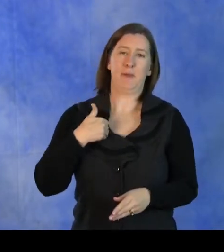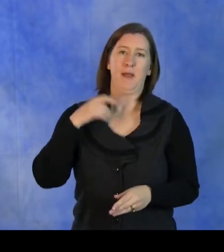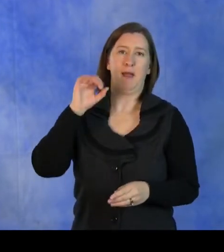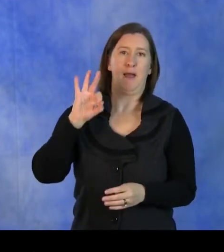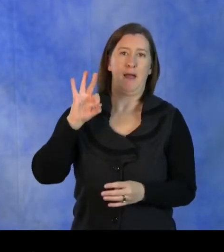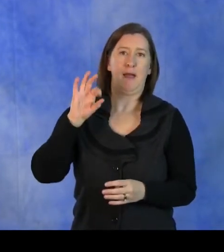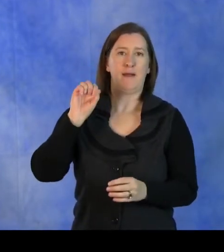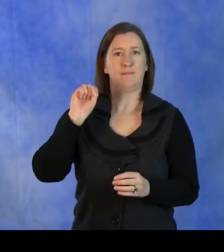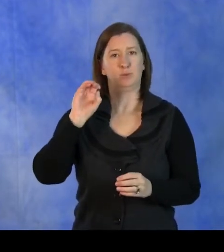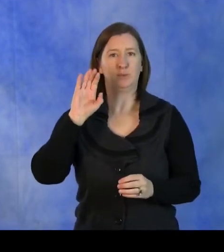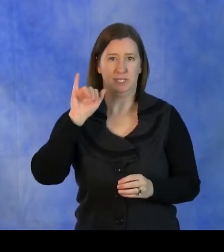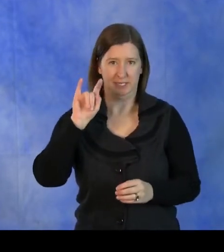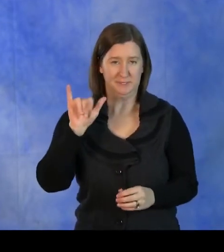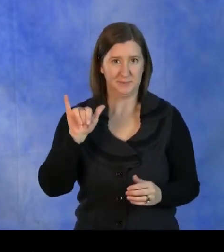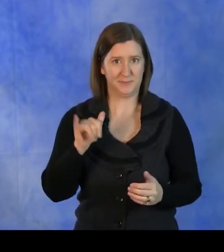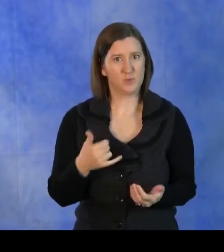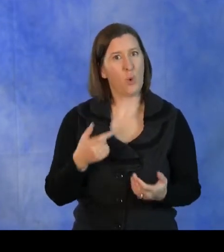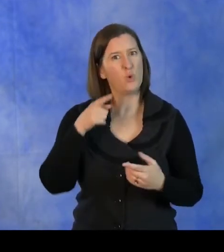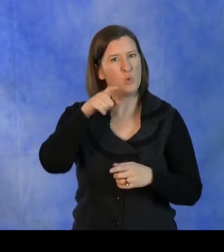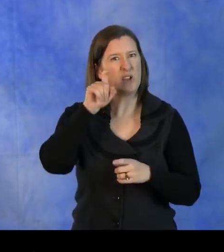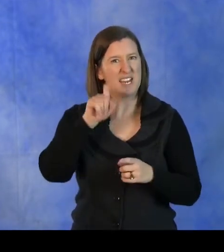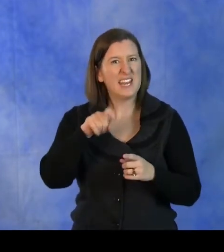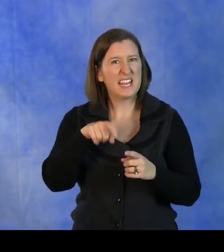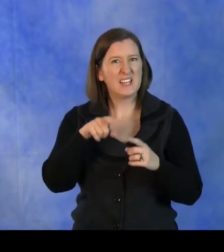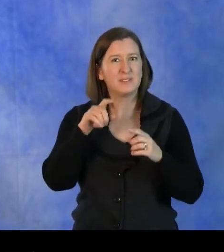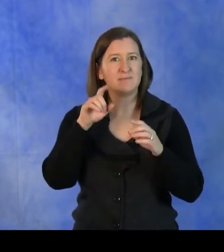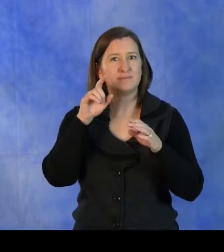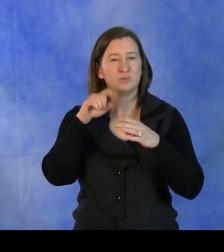a productive member of society.